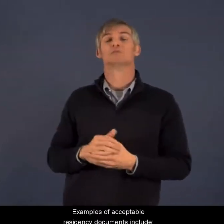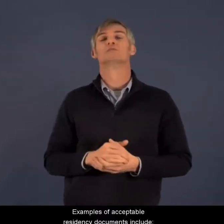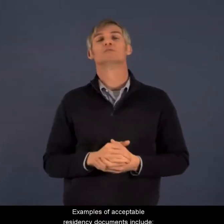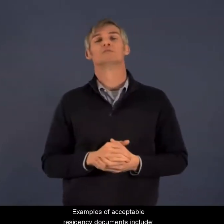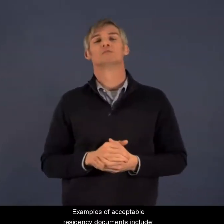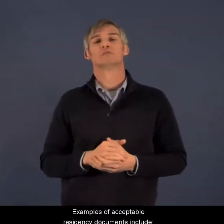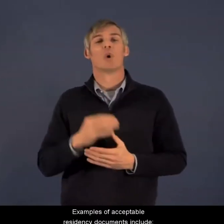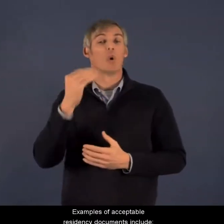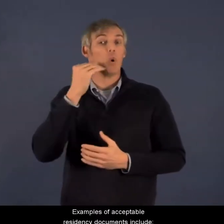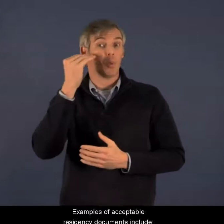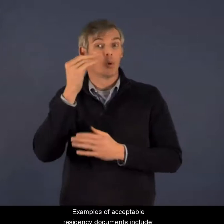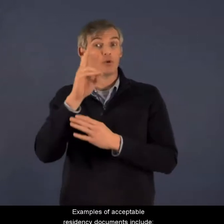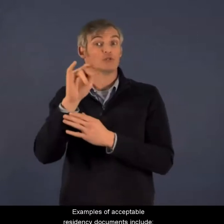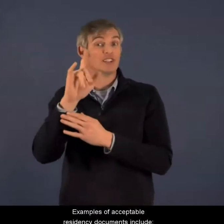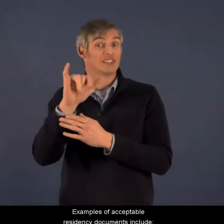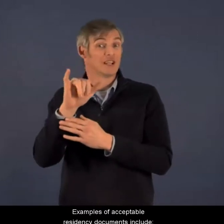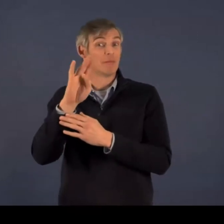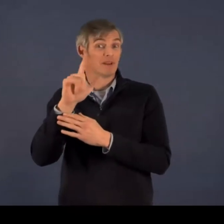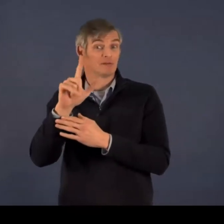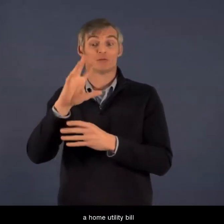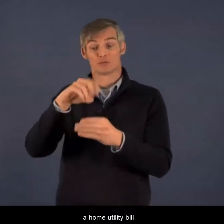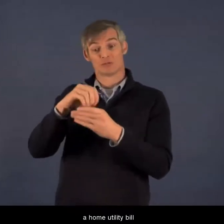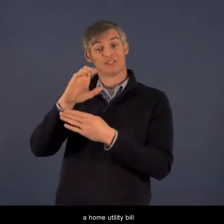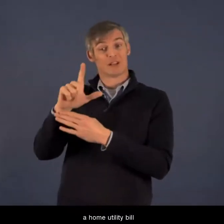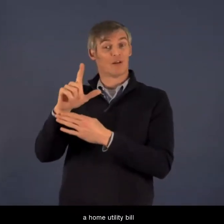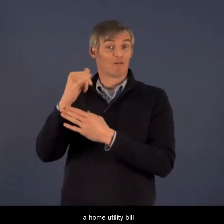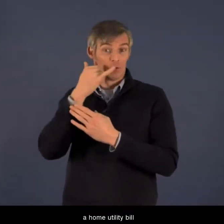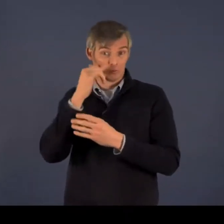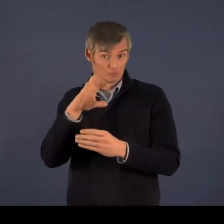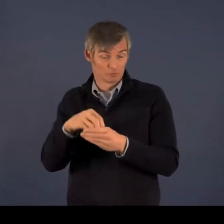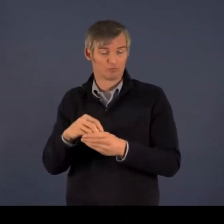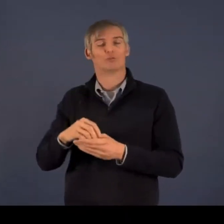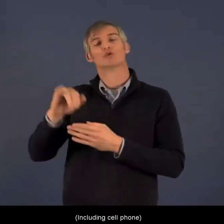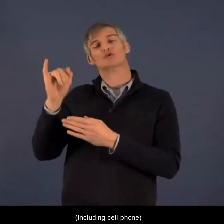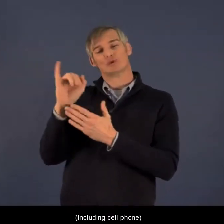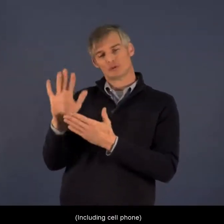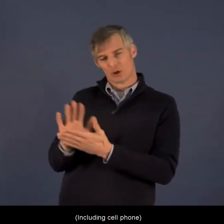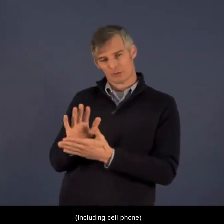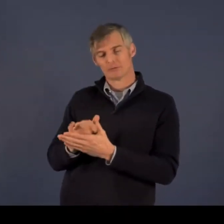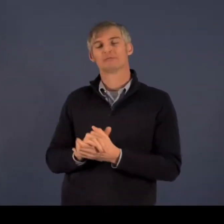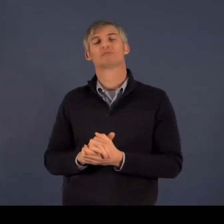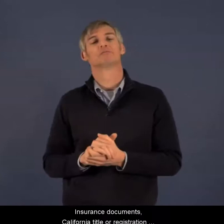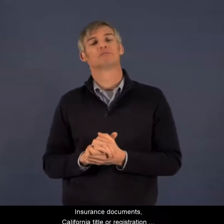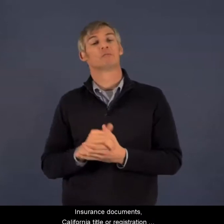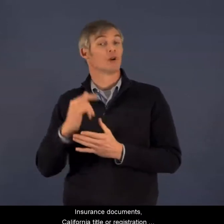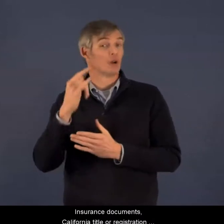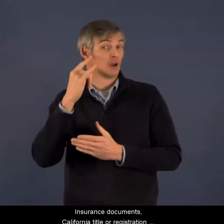Examples of acceptable residency documents include a home utility bill, including cell phone, insurance